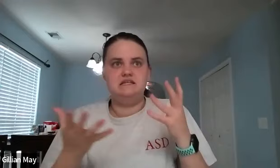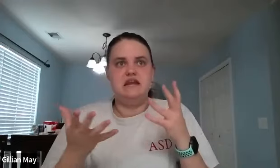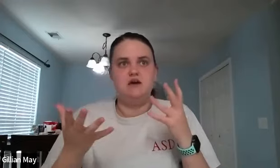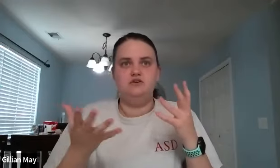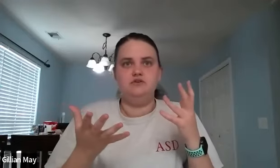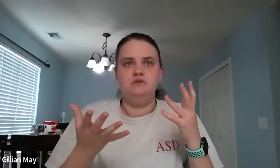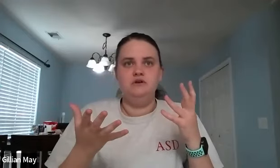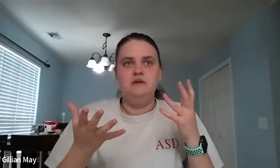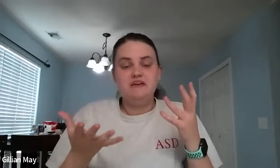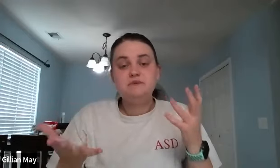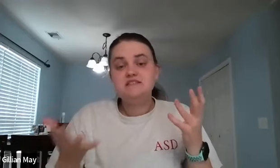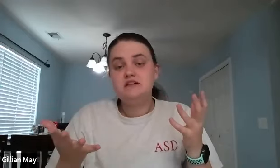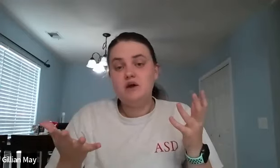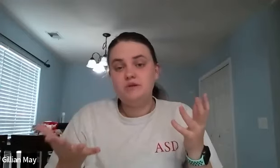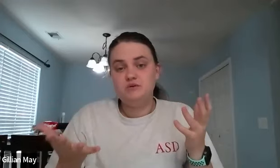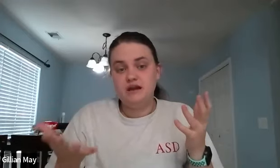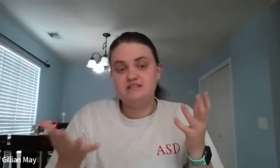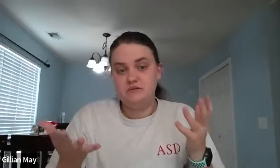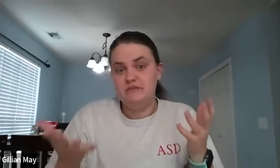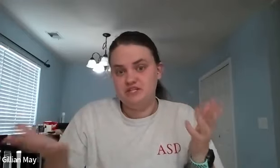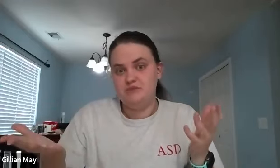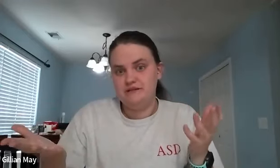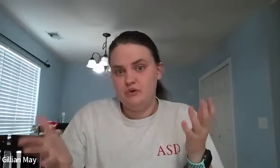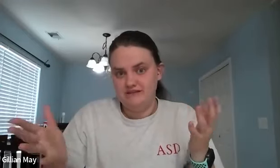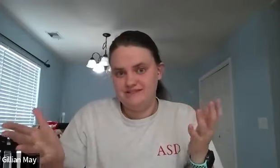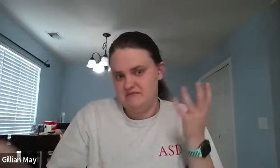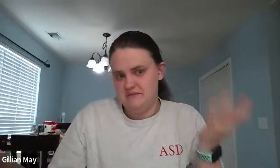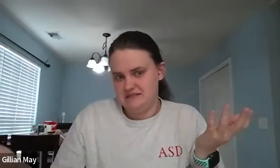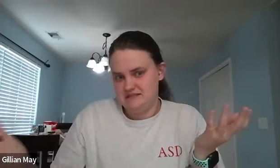and how that's basically how we do our exclamation points, if that makes sense.